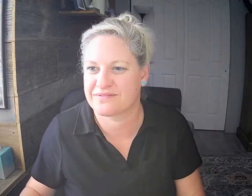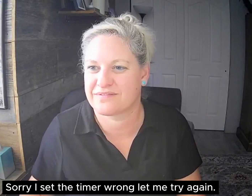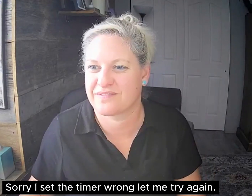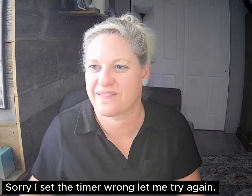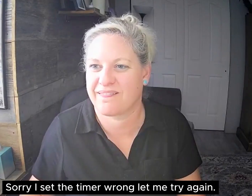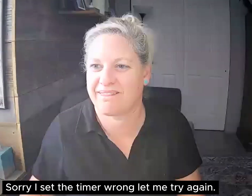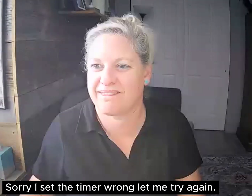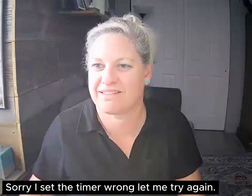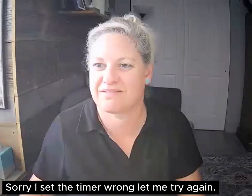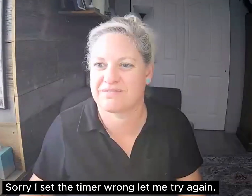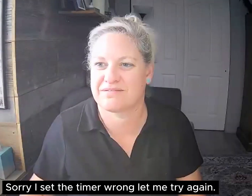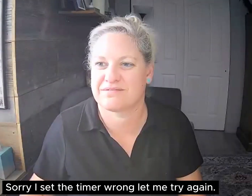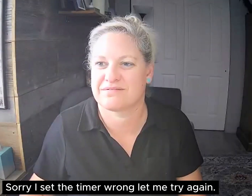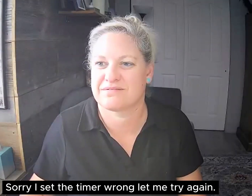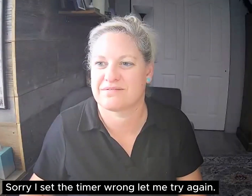Sorry, I set the timer wrong. Let me try again.